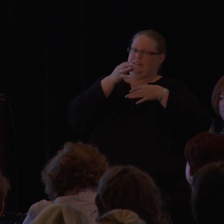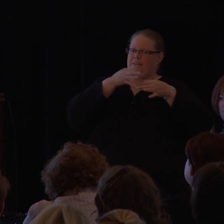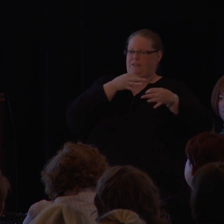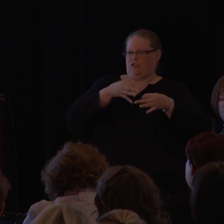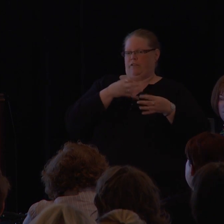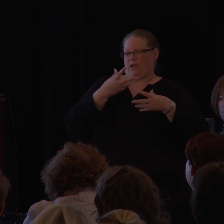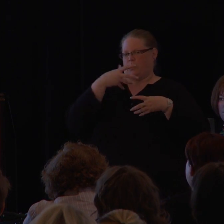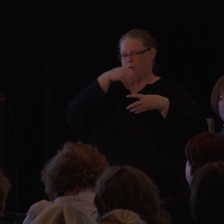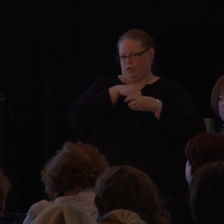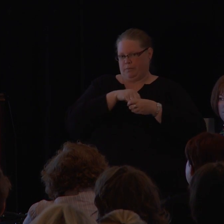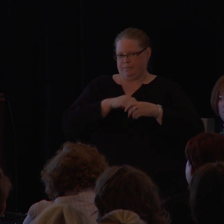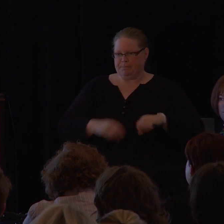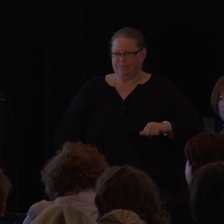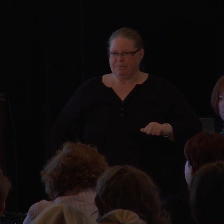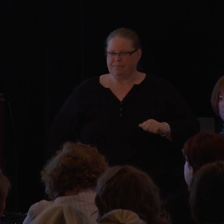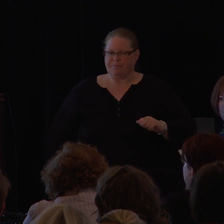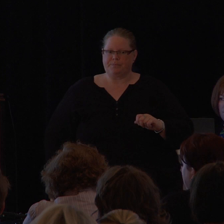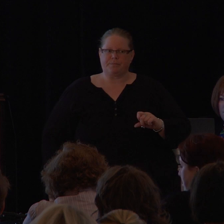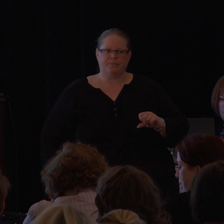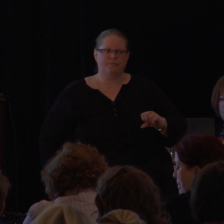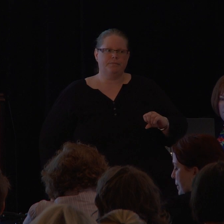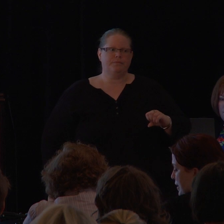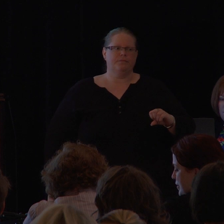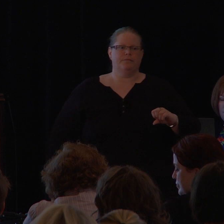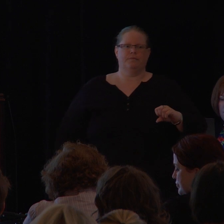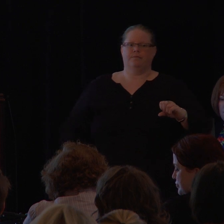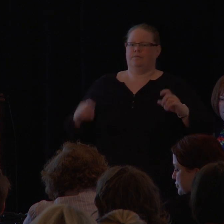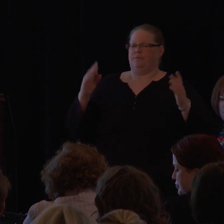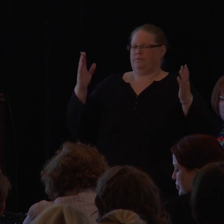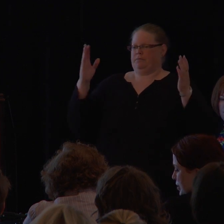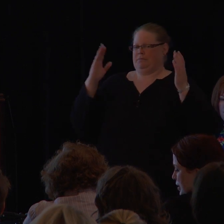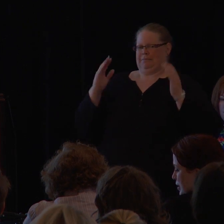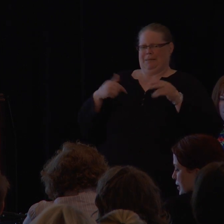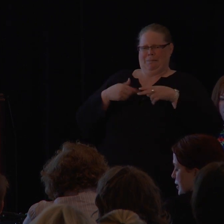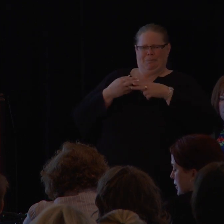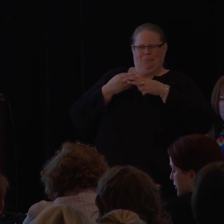large area. And the next slide, and I'm just going to very briefly touch on this, and